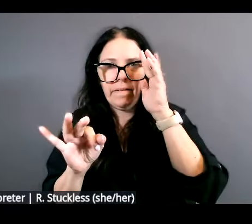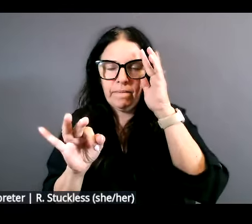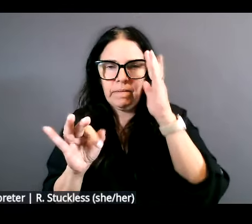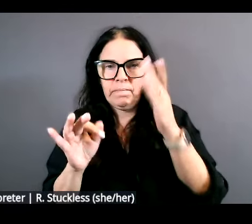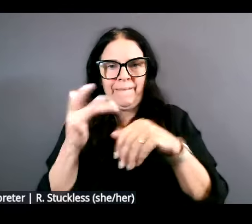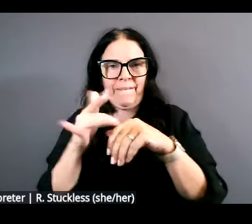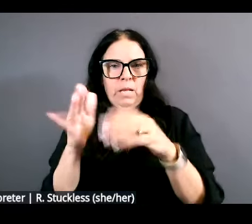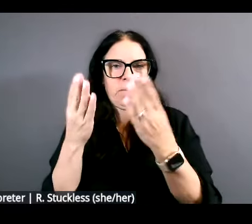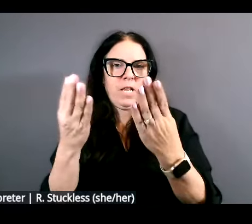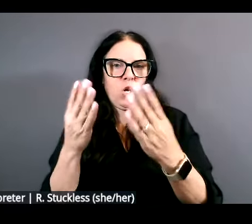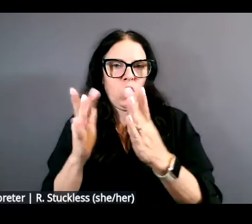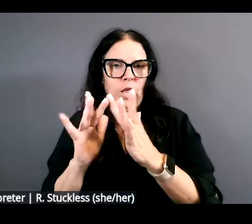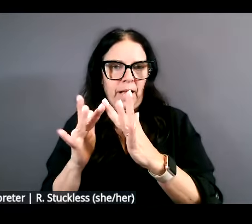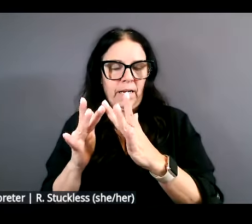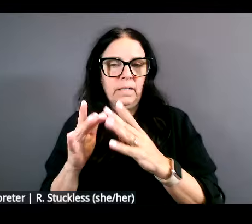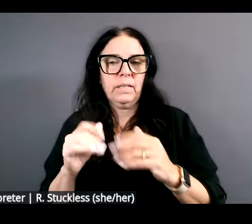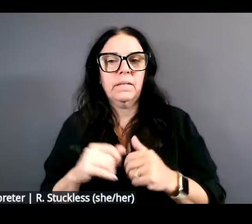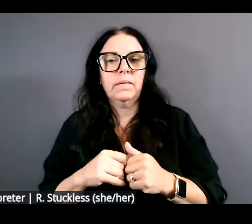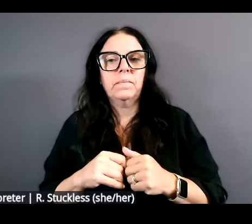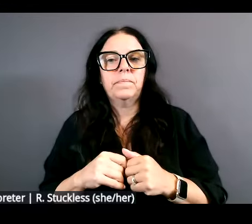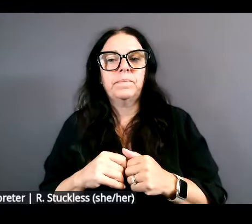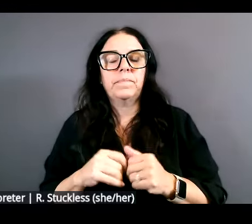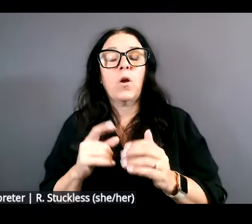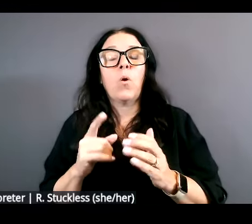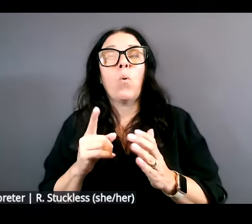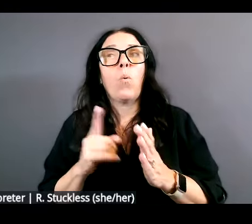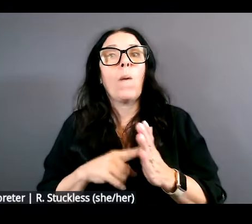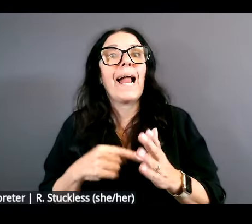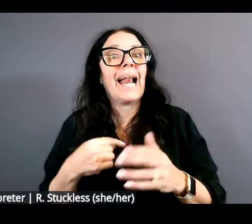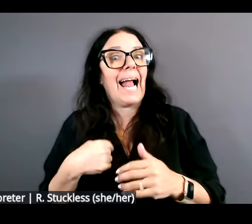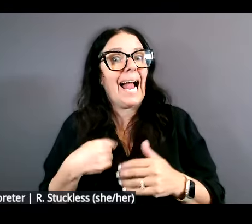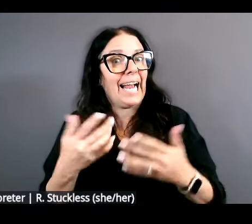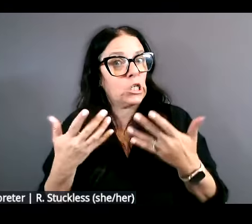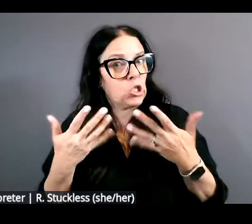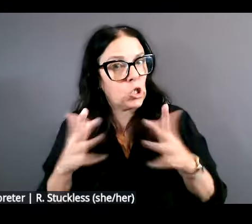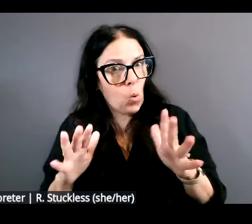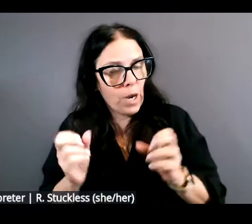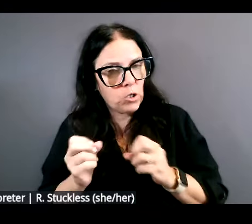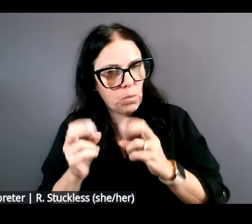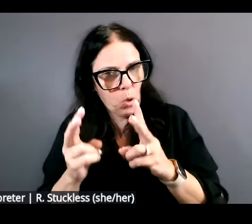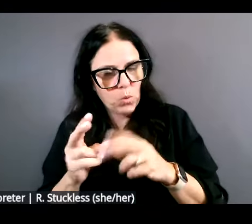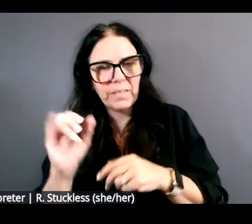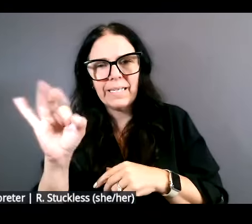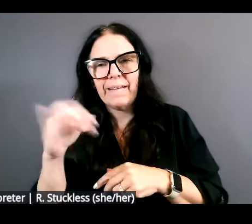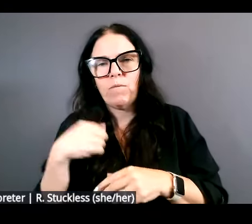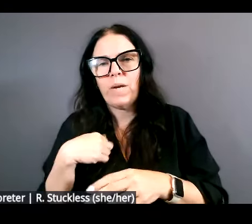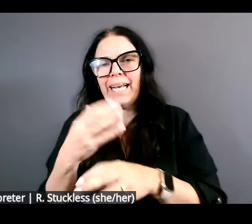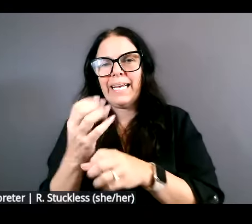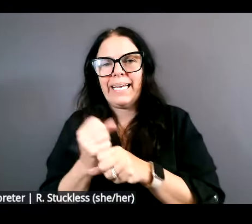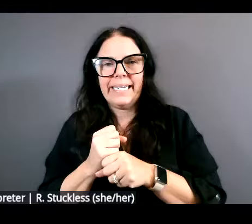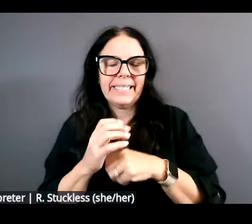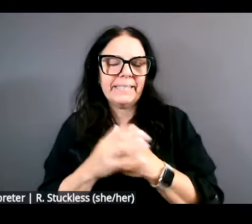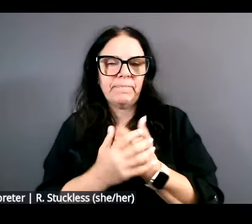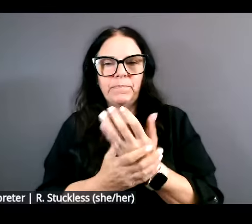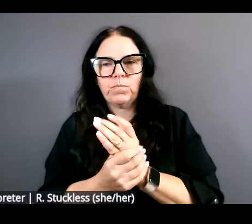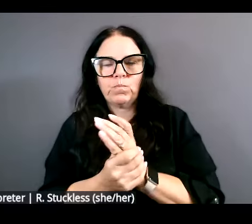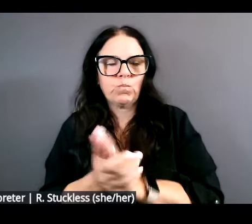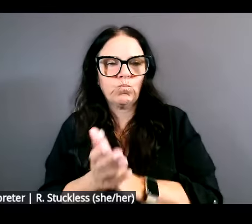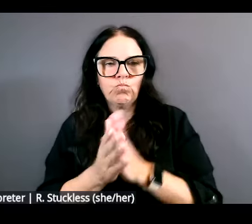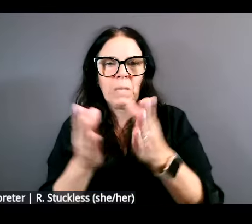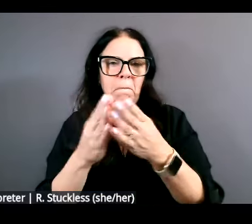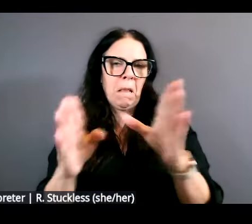What I would not want to post is if we get just a general email from a member of the public